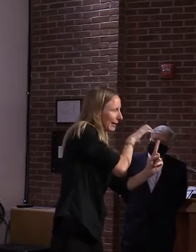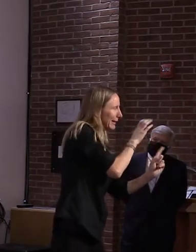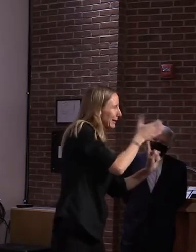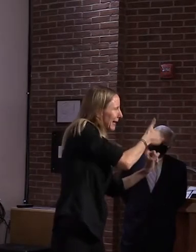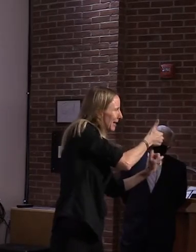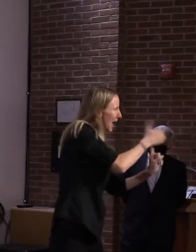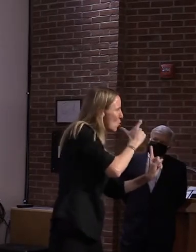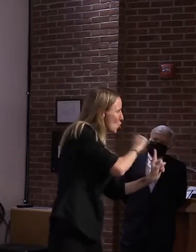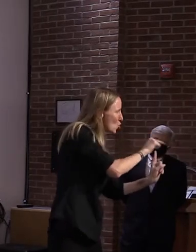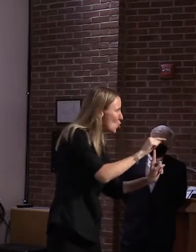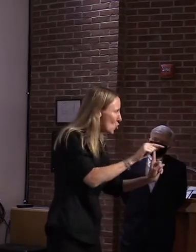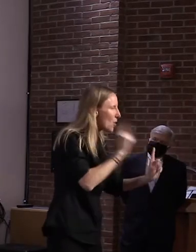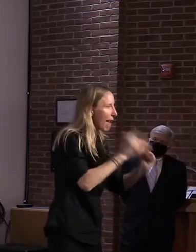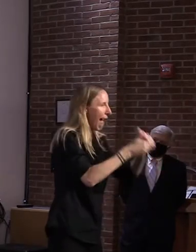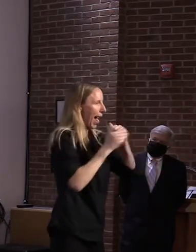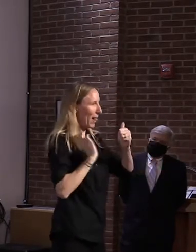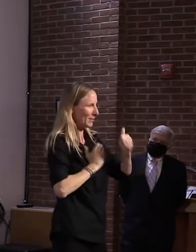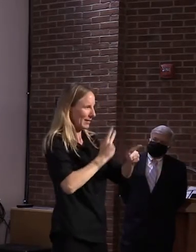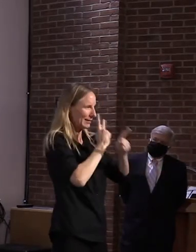team.